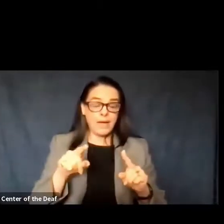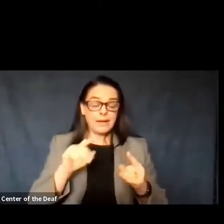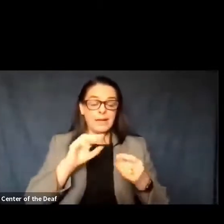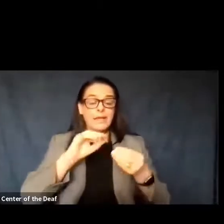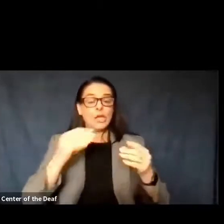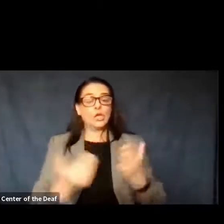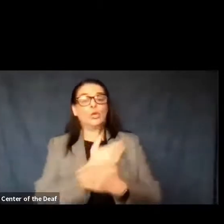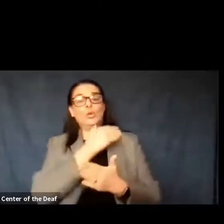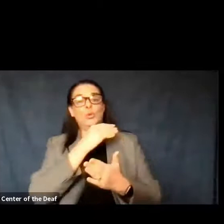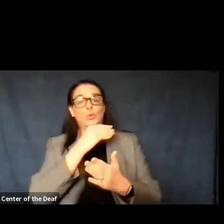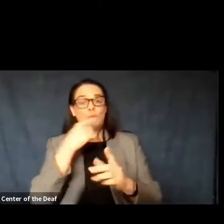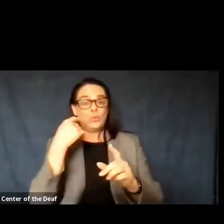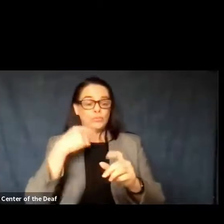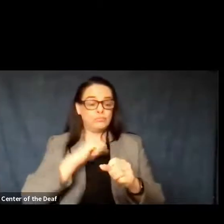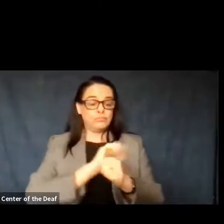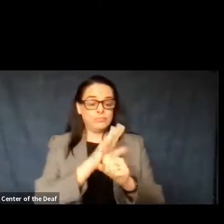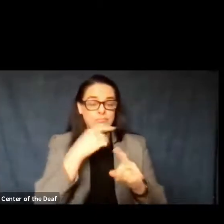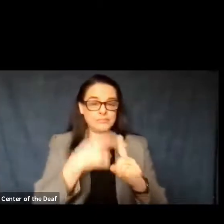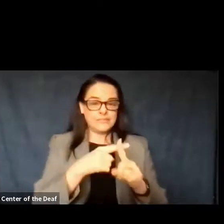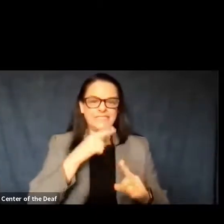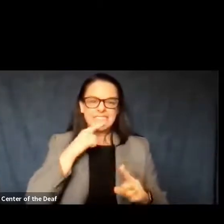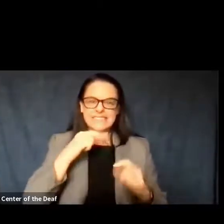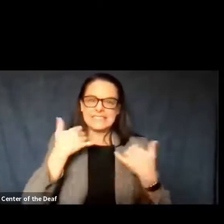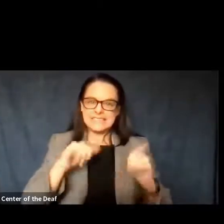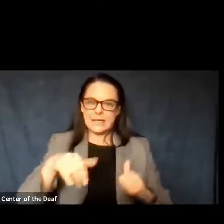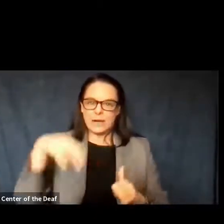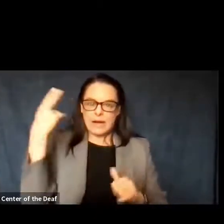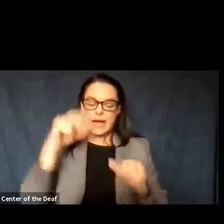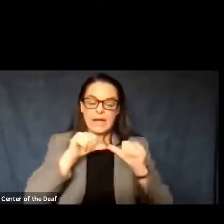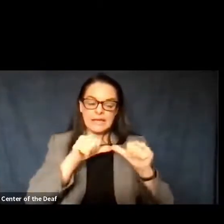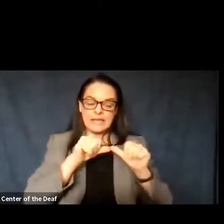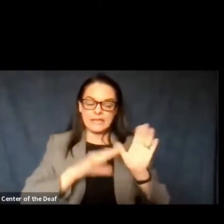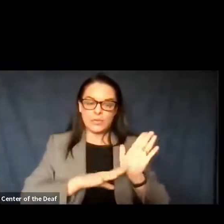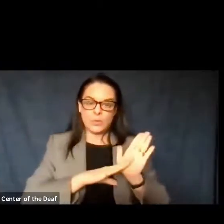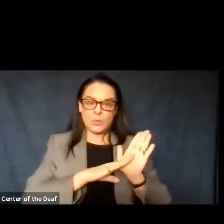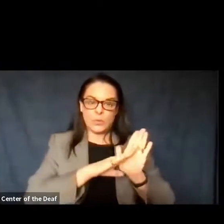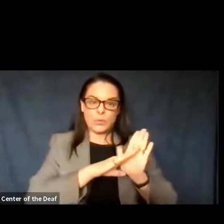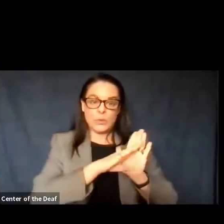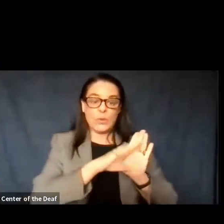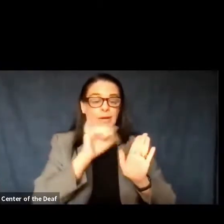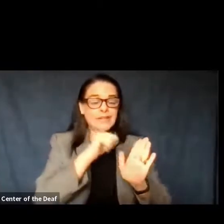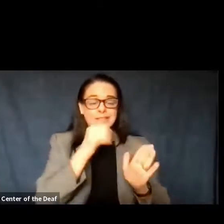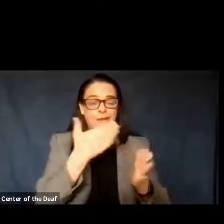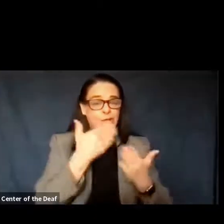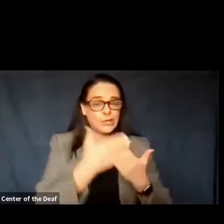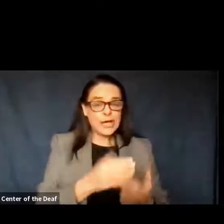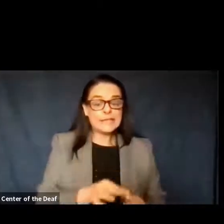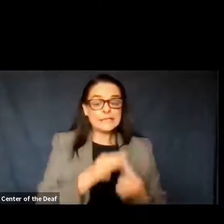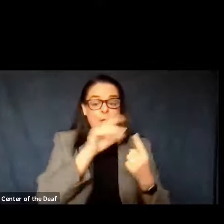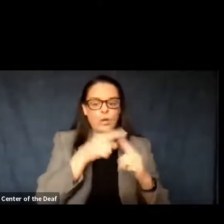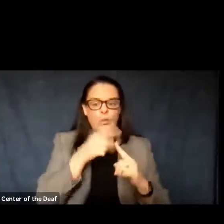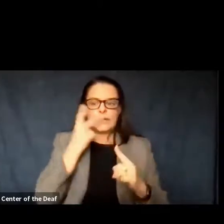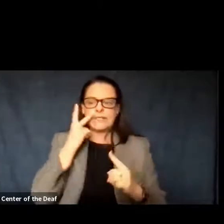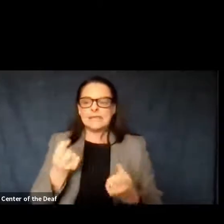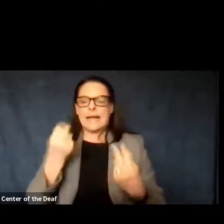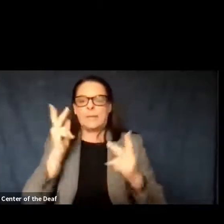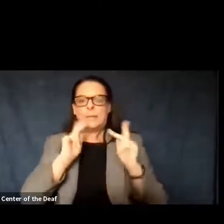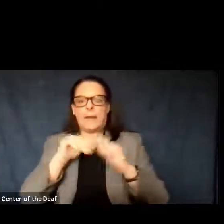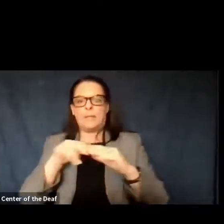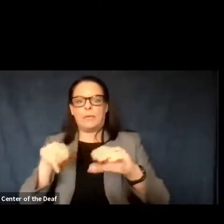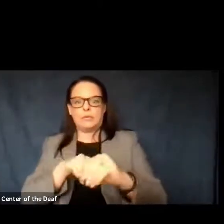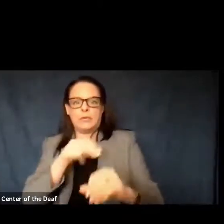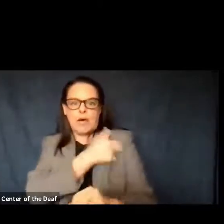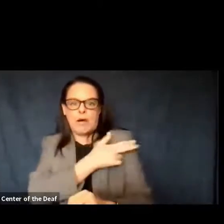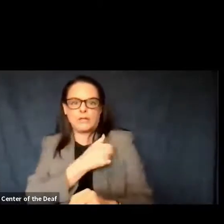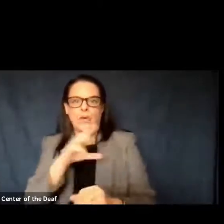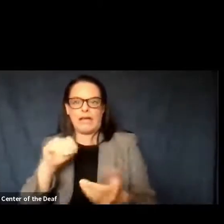high. It's trending up, and that's not a good indication, especially when we look at our hospitalizations and deaths that we're seeing as well. And now with that